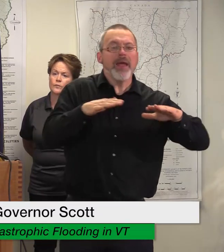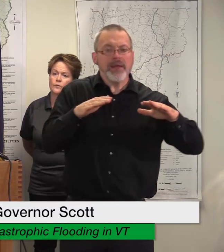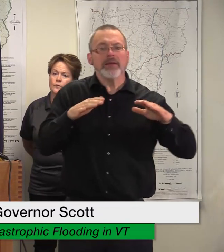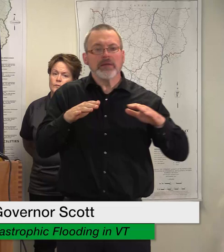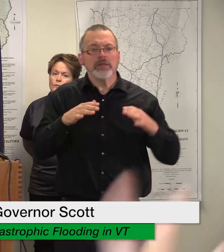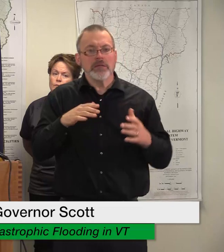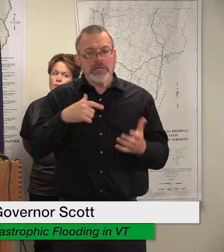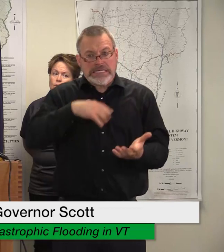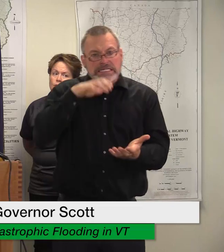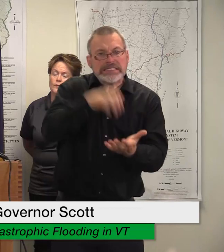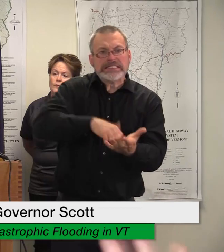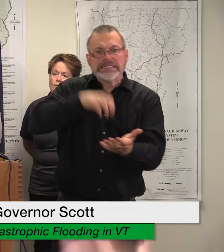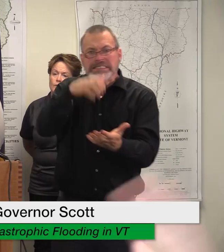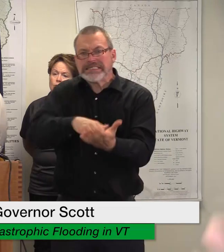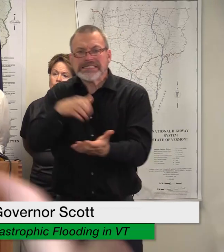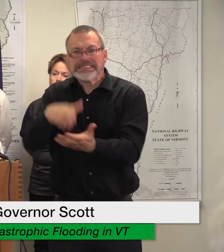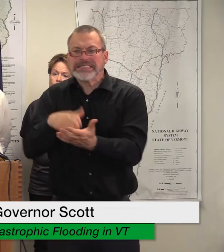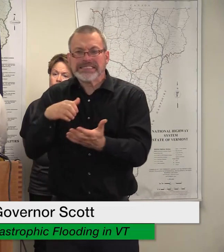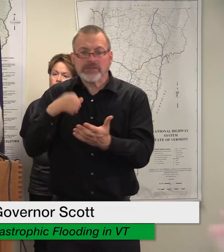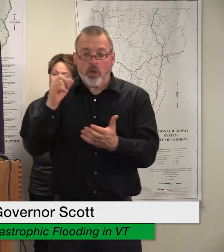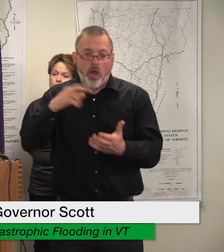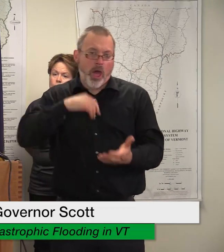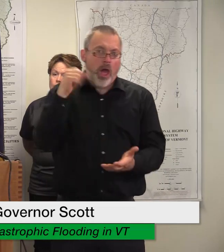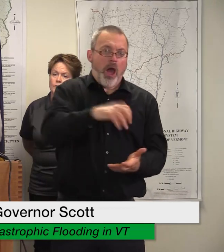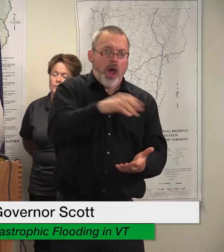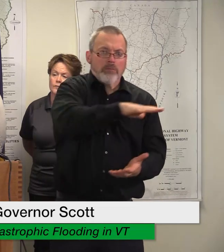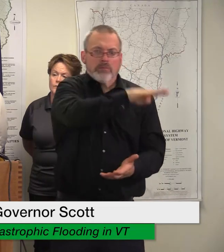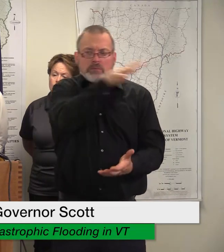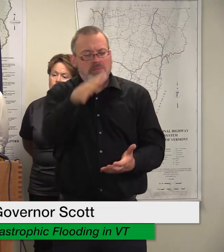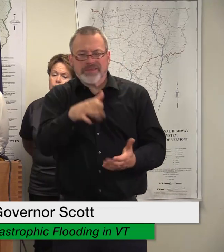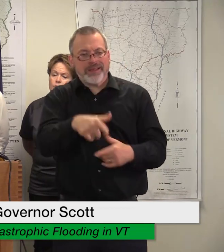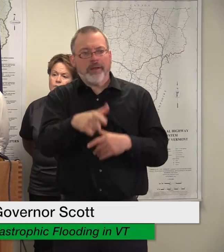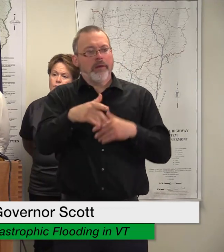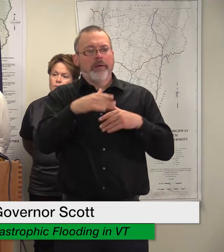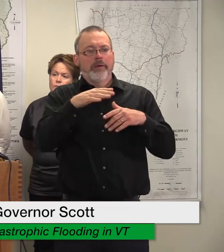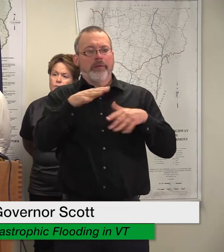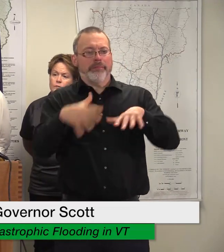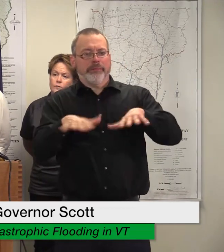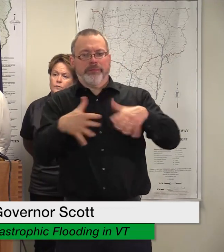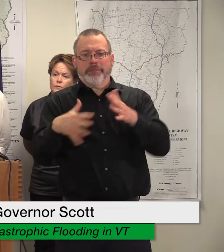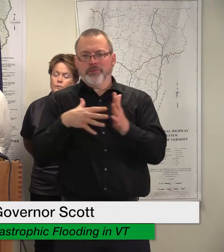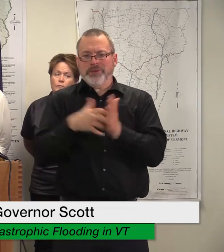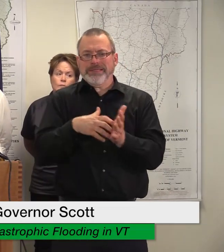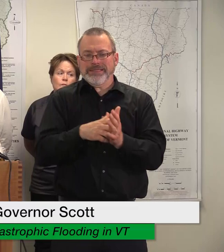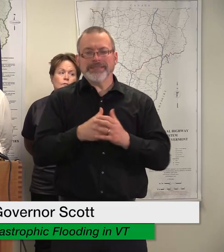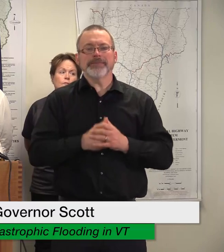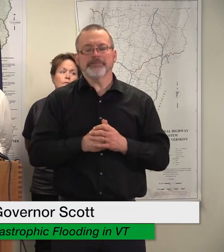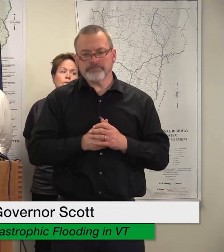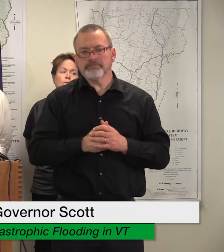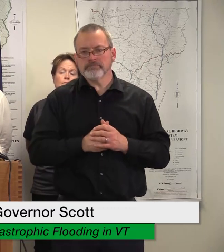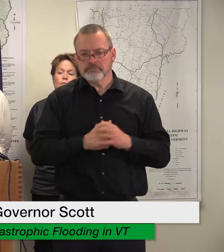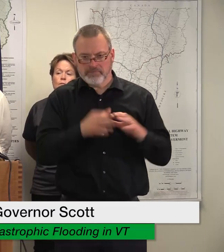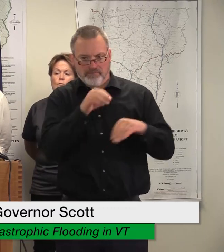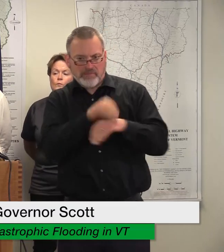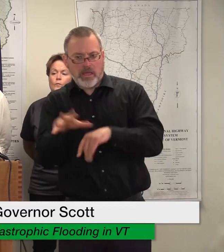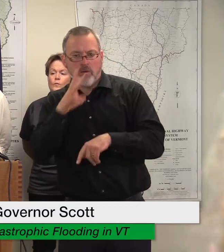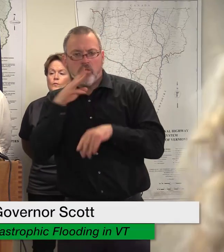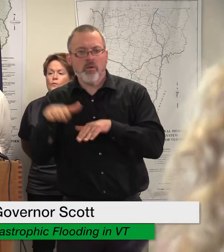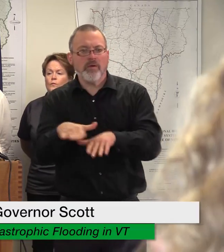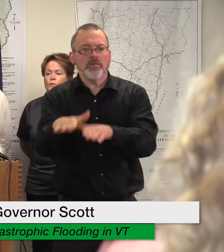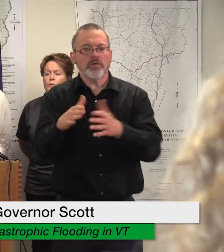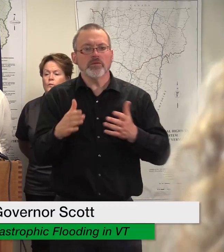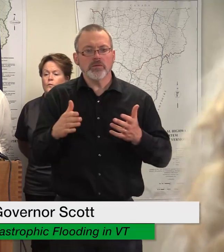overfilling can create an unstable river. And unstable rivers have significant ongoing adverse impacts on fish and other